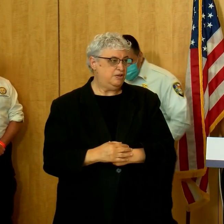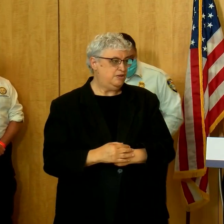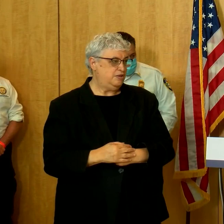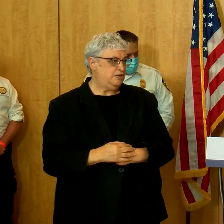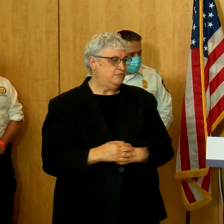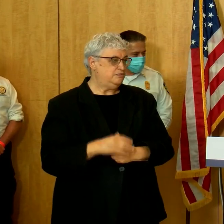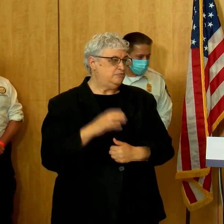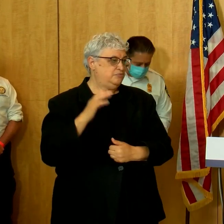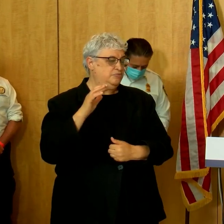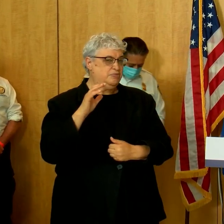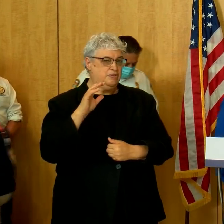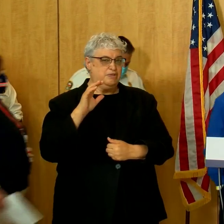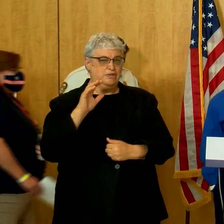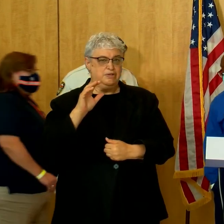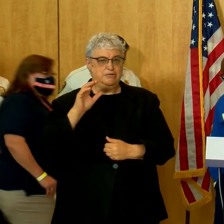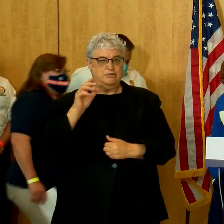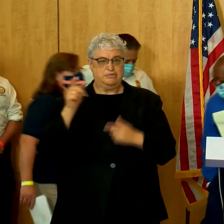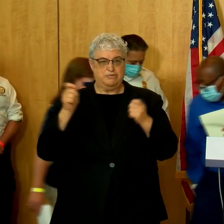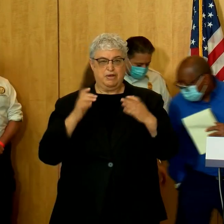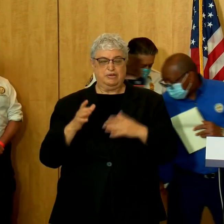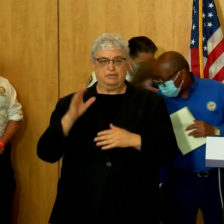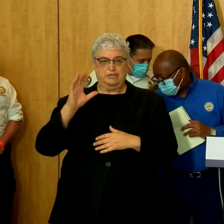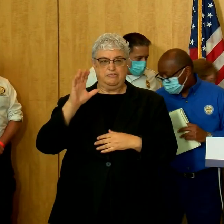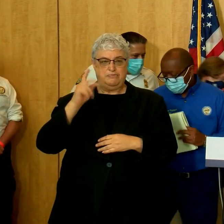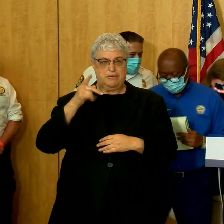Haddock, Director of Public Works.